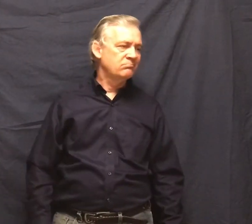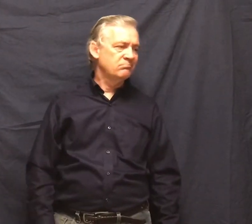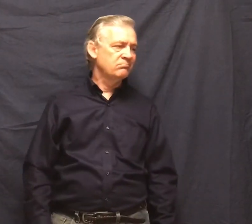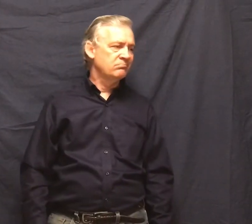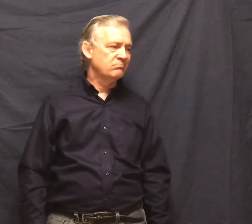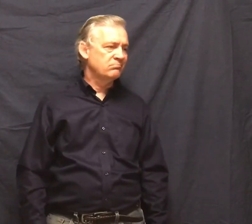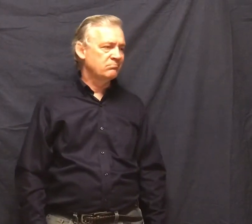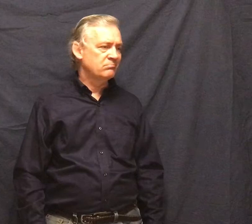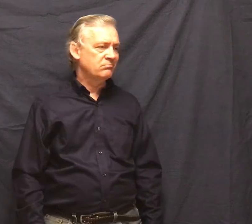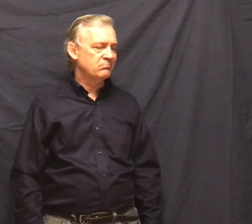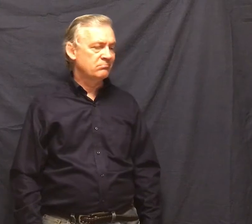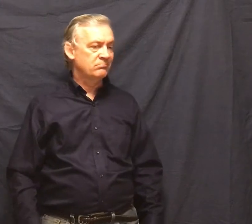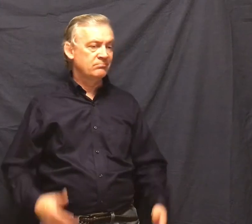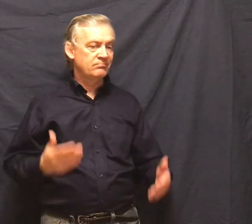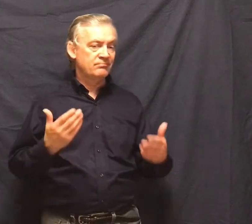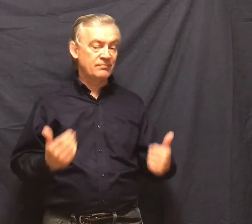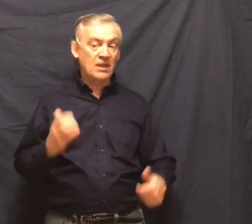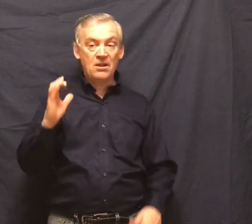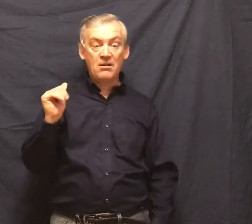Now Candy aroused himself.